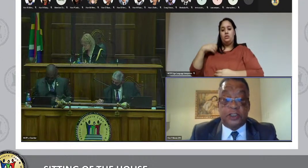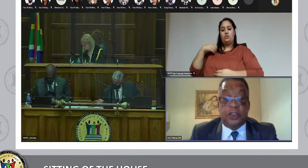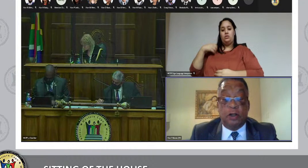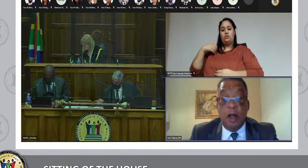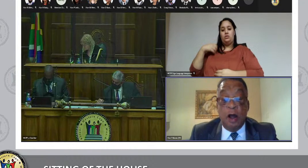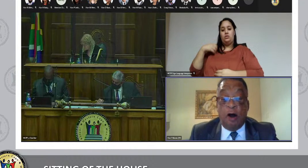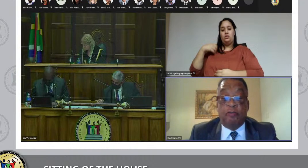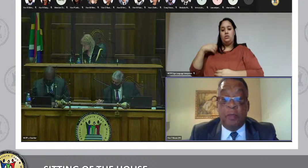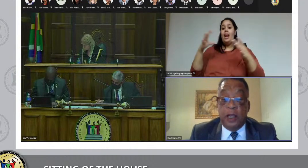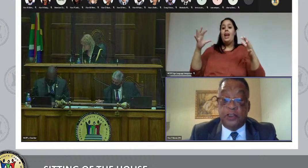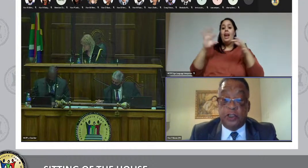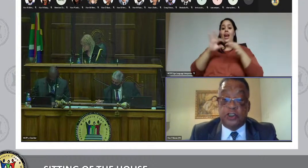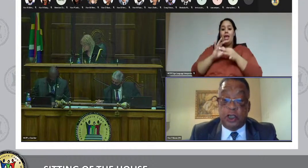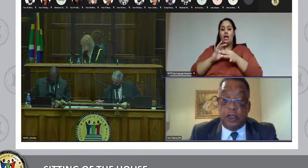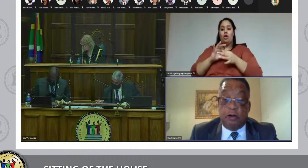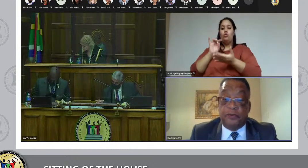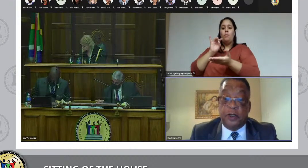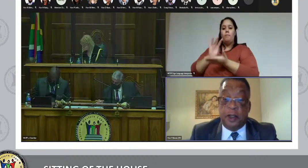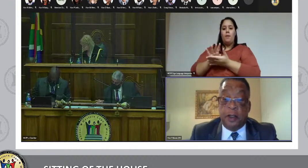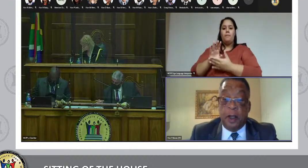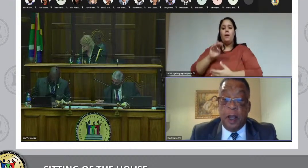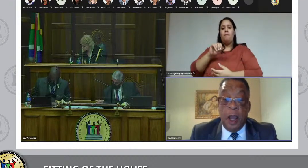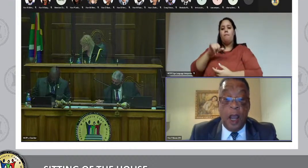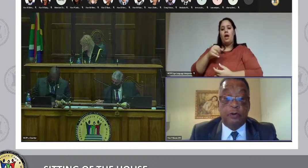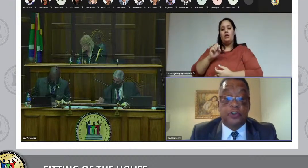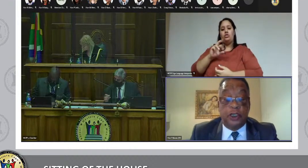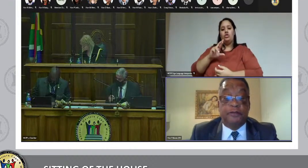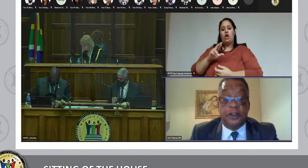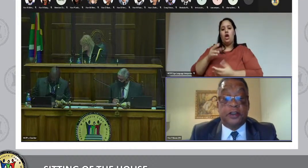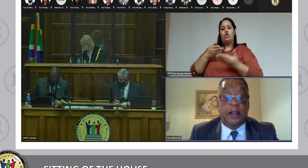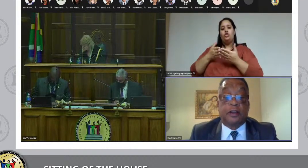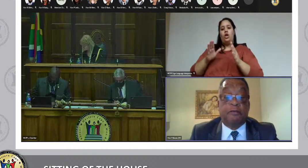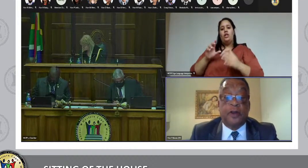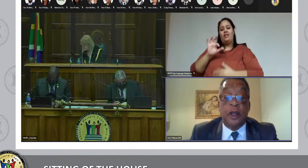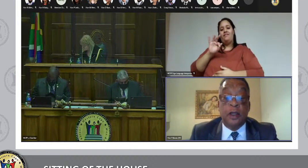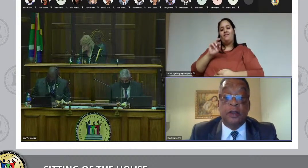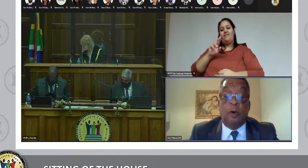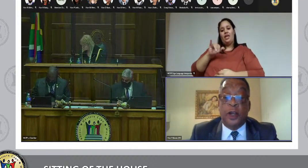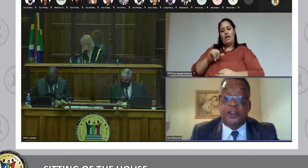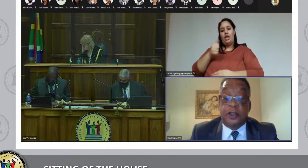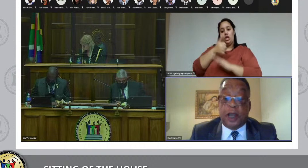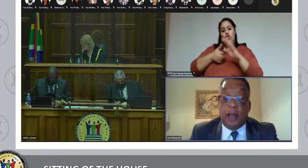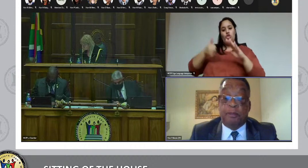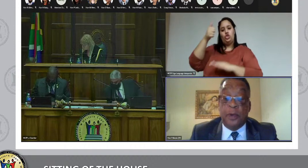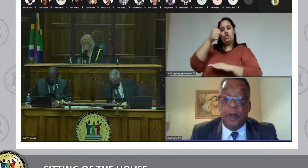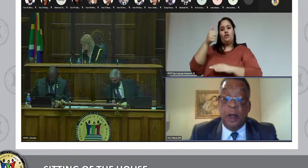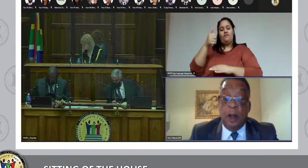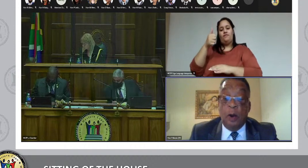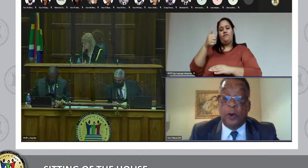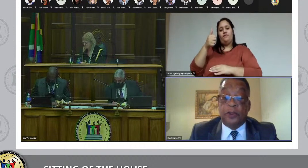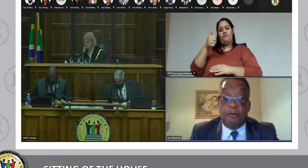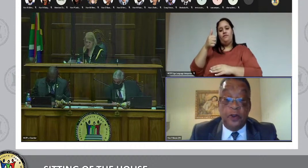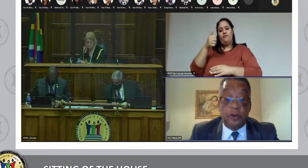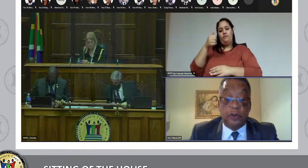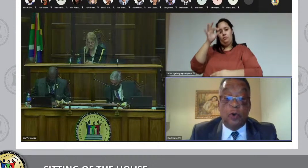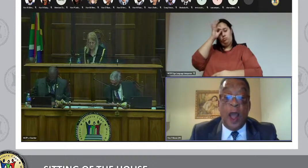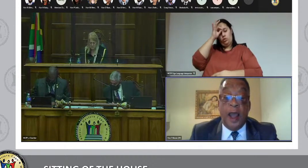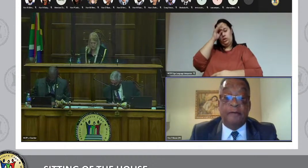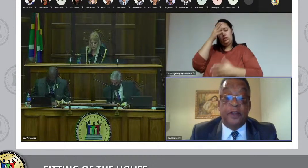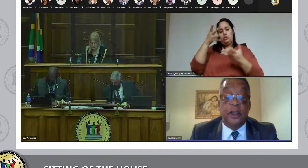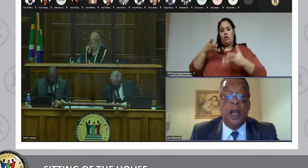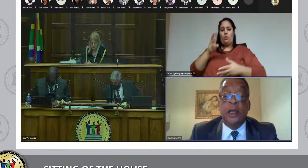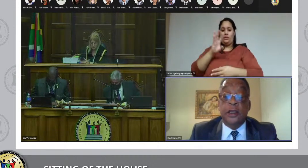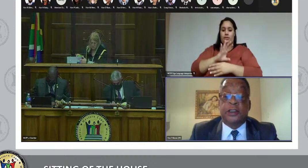the dismissal of Major General Veery, our Chief Detective in the Western Cape, with a view